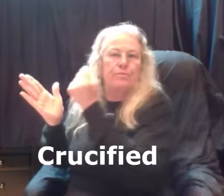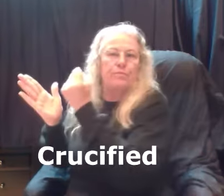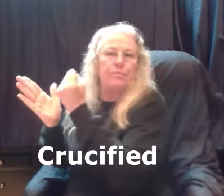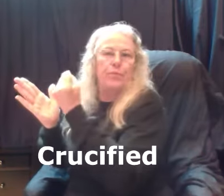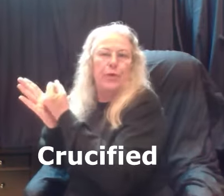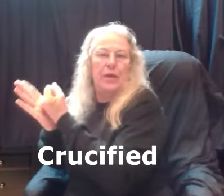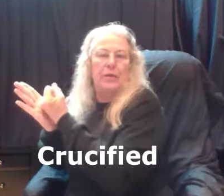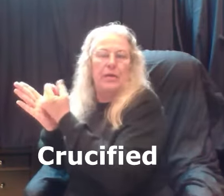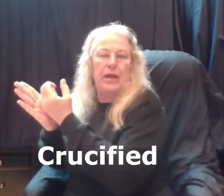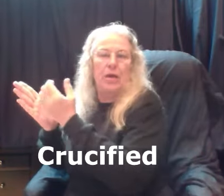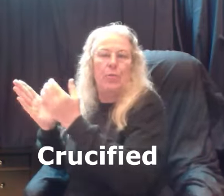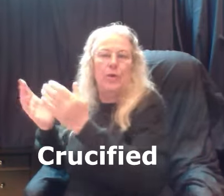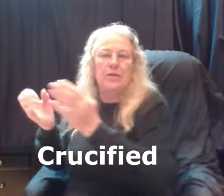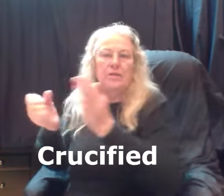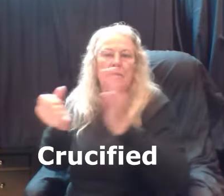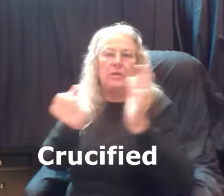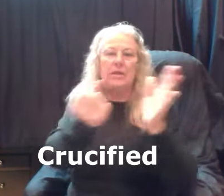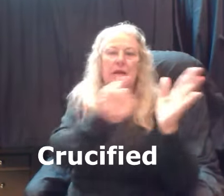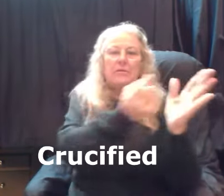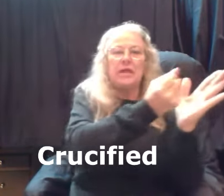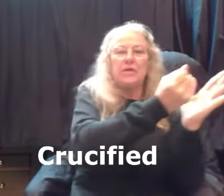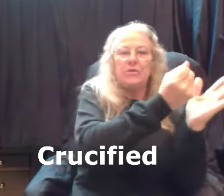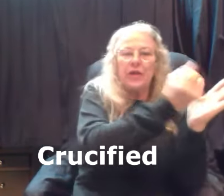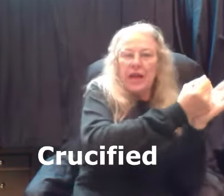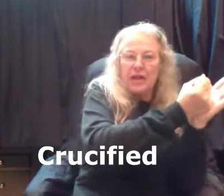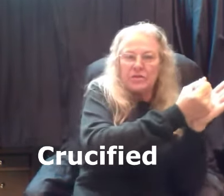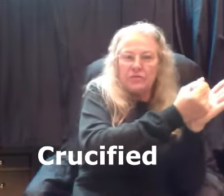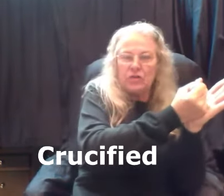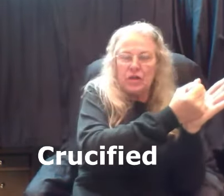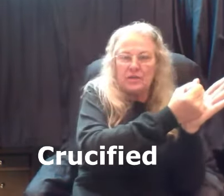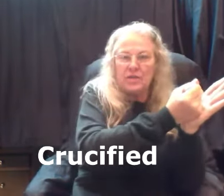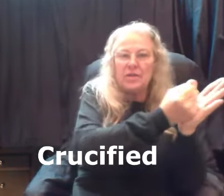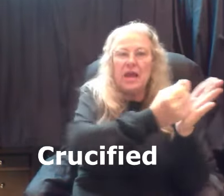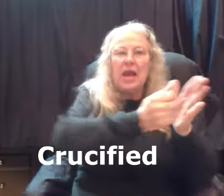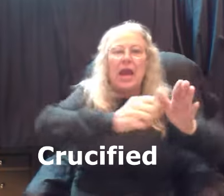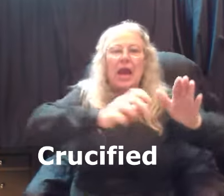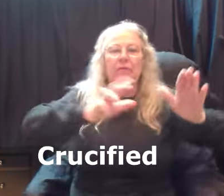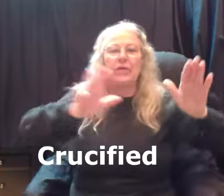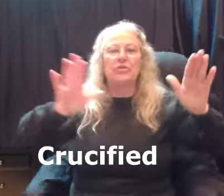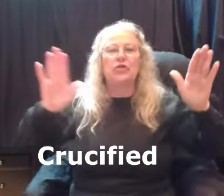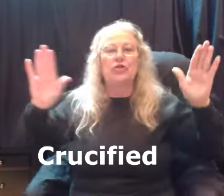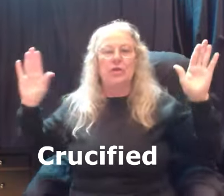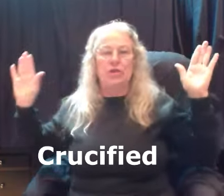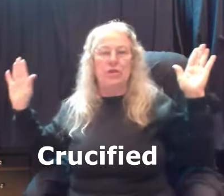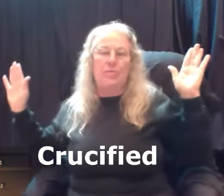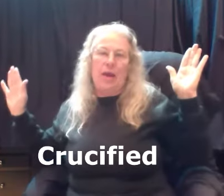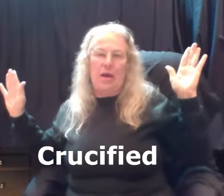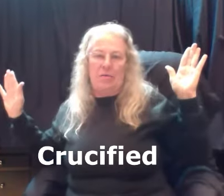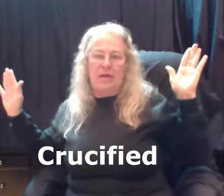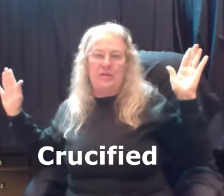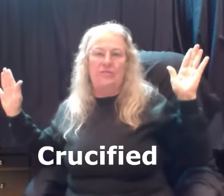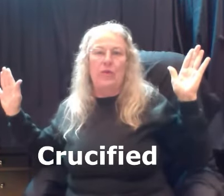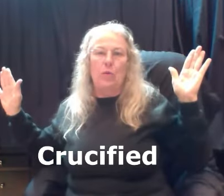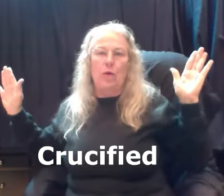Putting the nail prints, nails into the hands of Jesus and then stretching them out as if they were on the